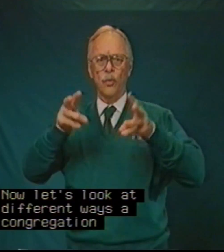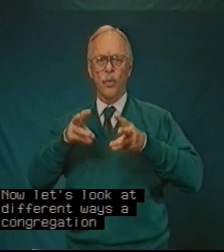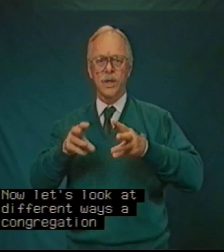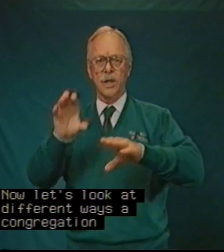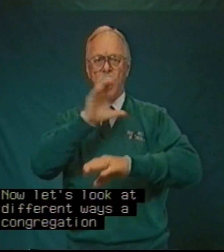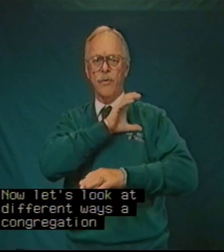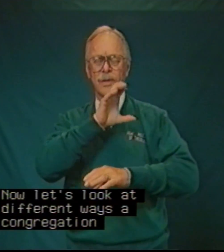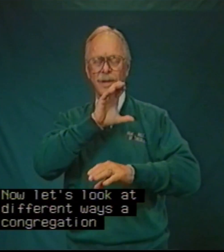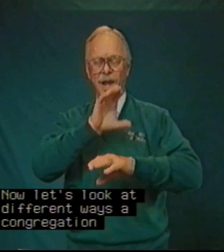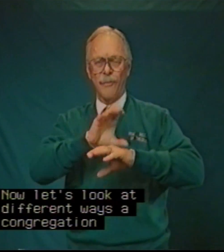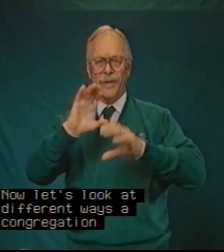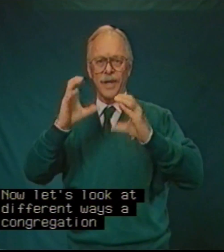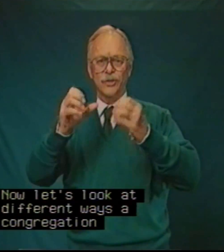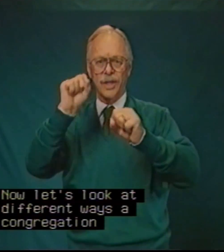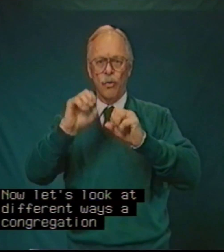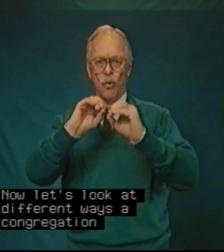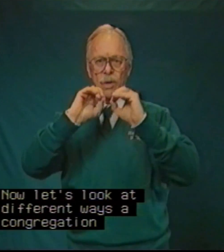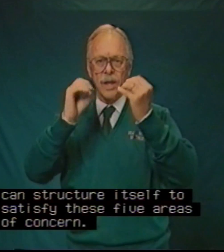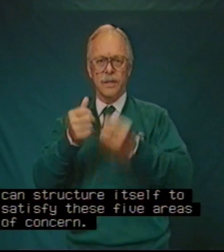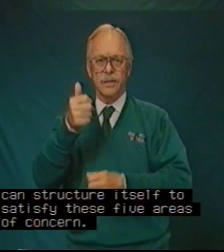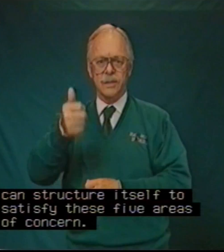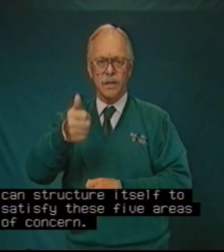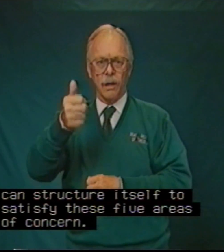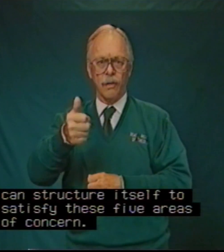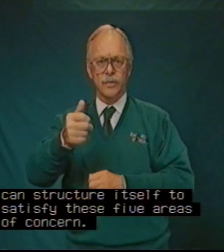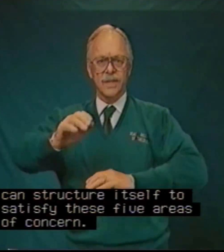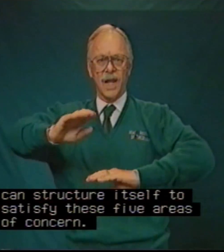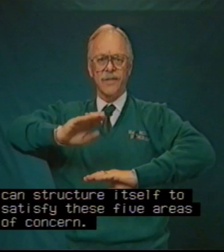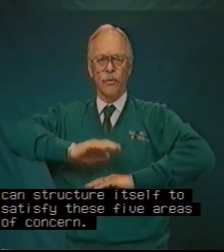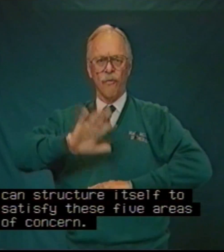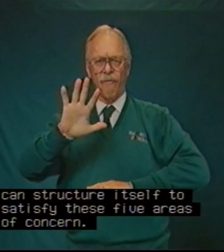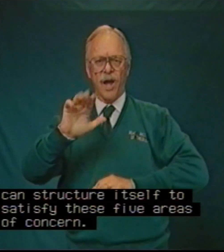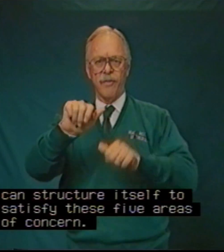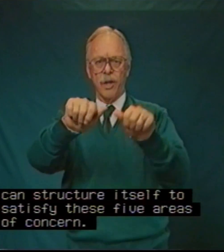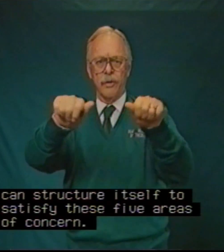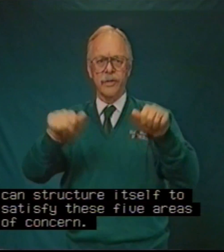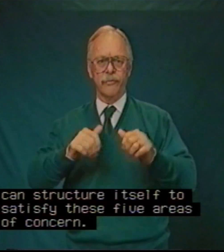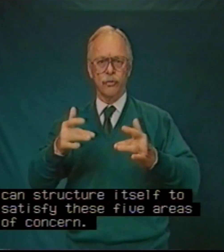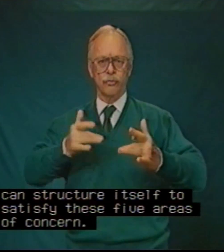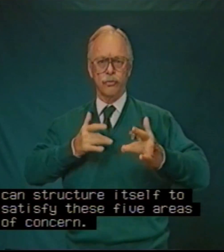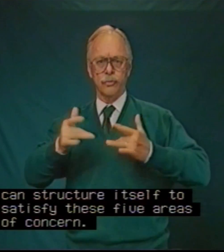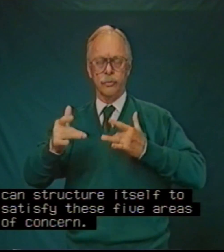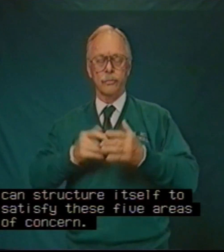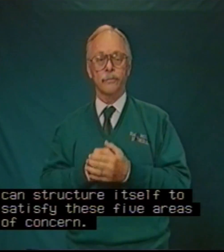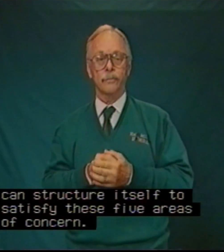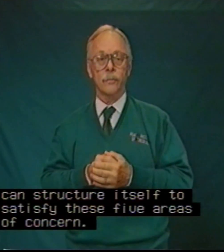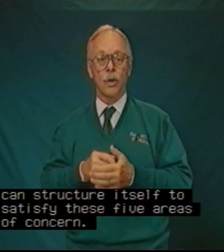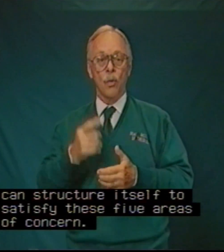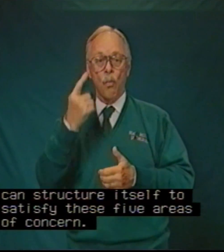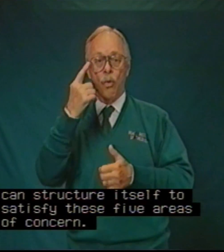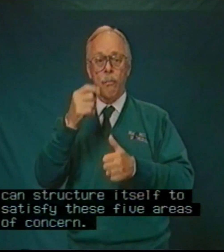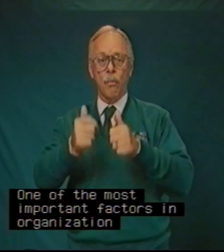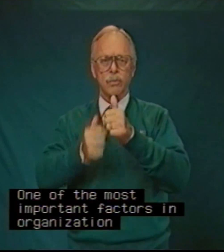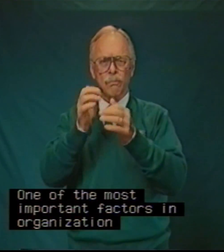Now let's look at different ways a congregation can structure itself to satisfy these 5 areas of